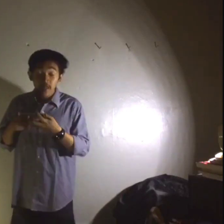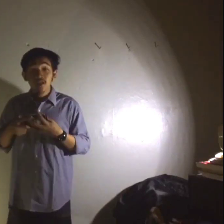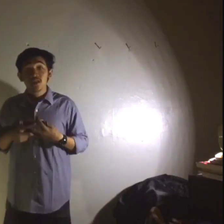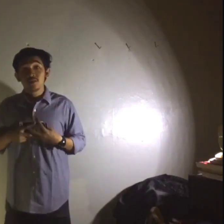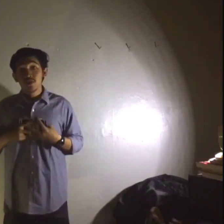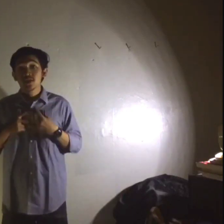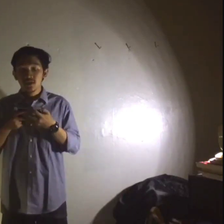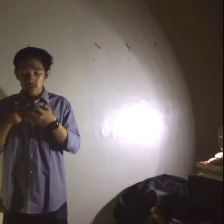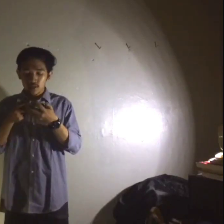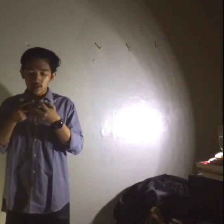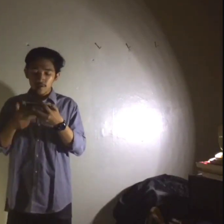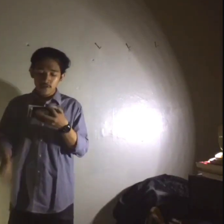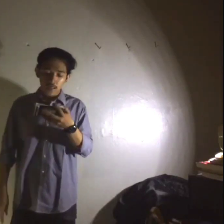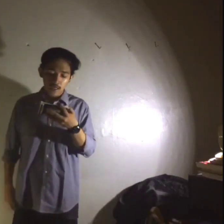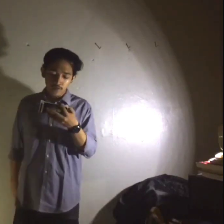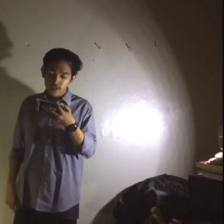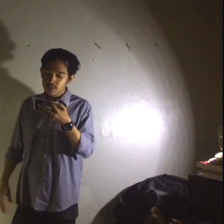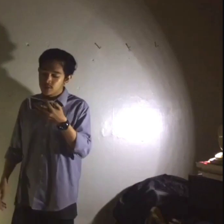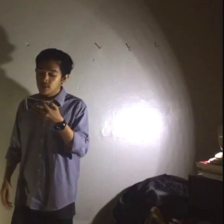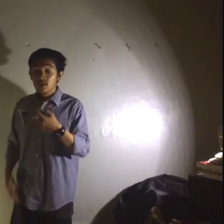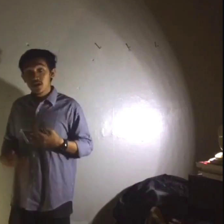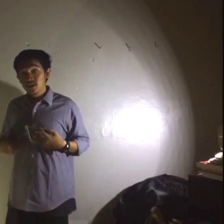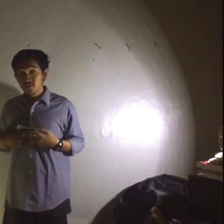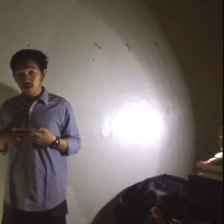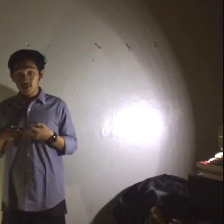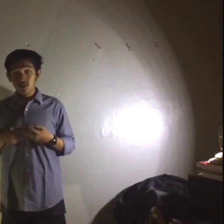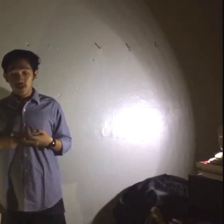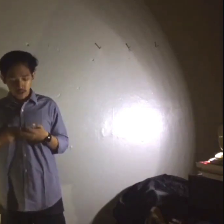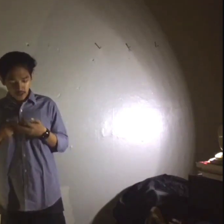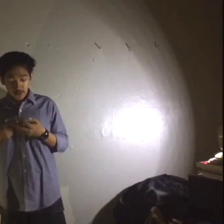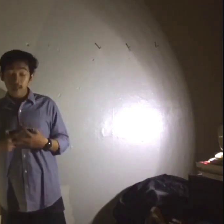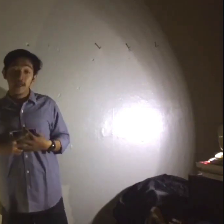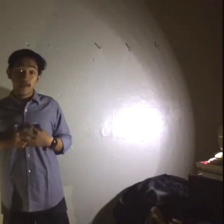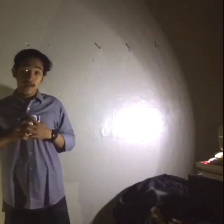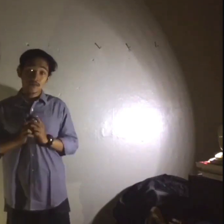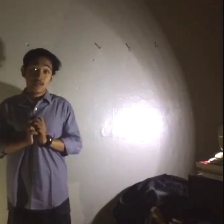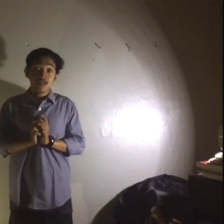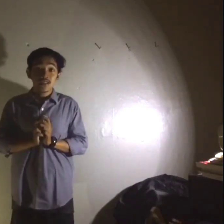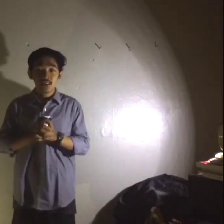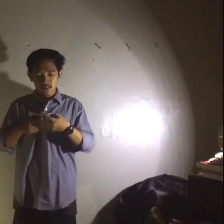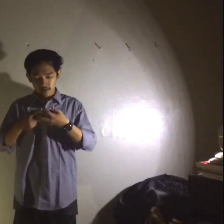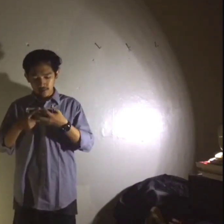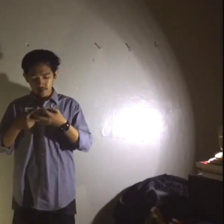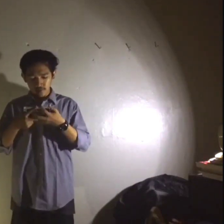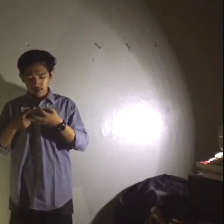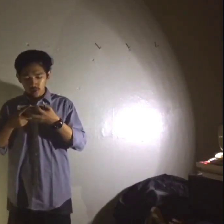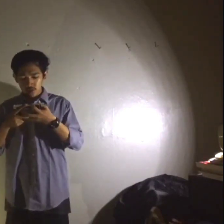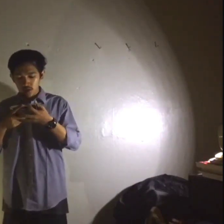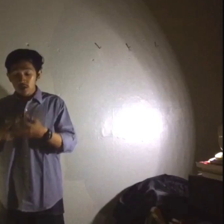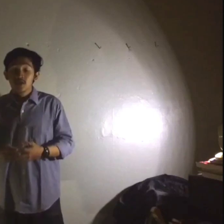then the practice of sign language leads by the speakers, and last but not least,